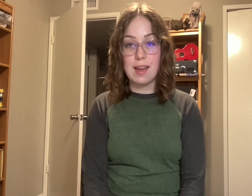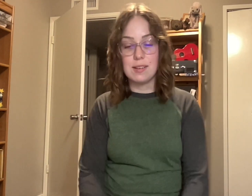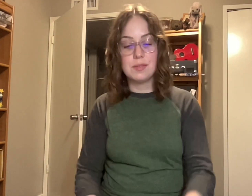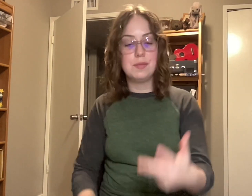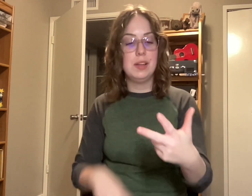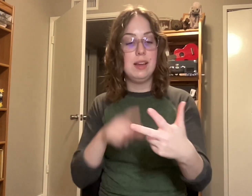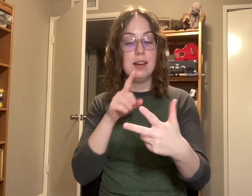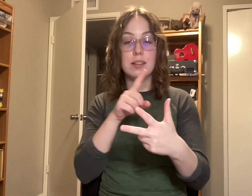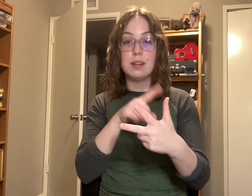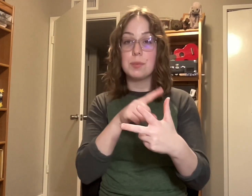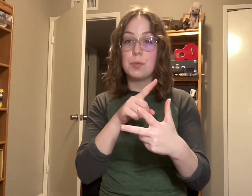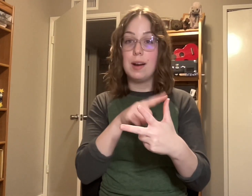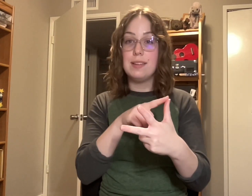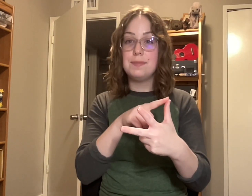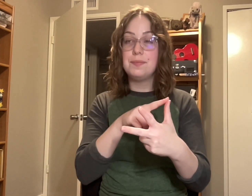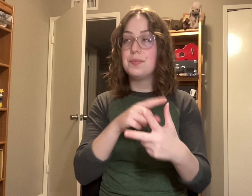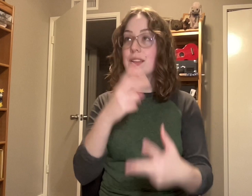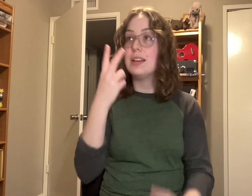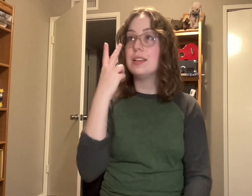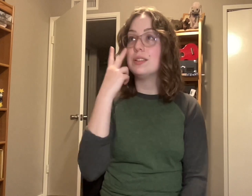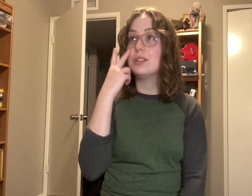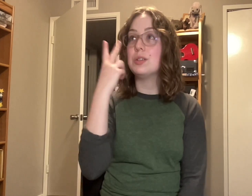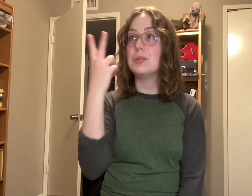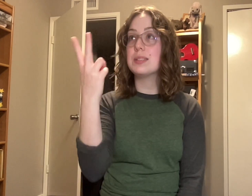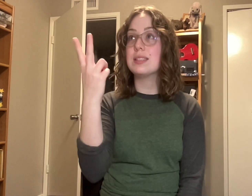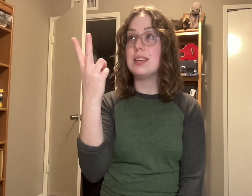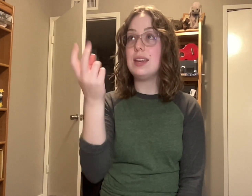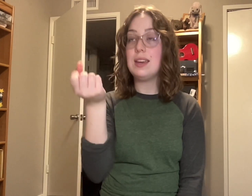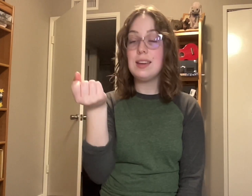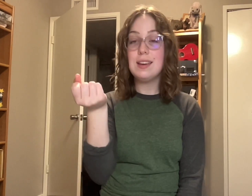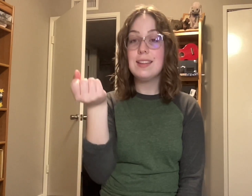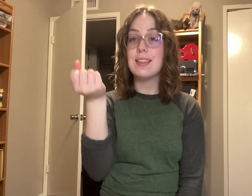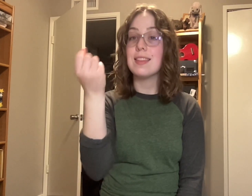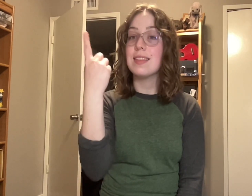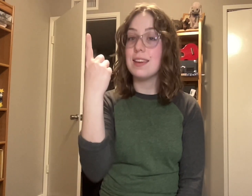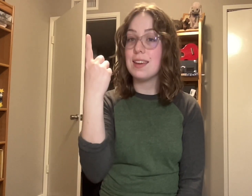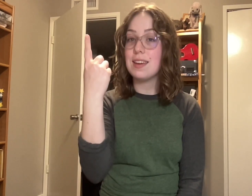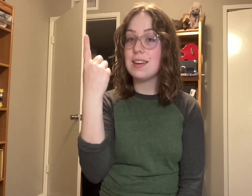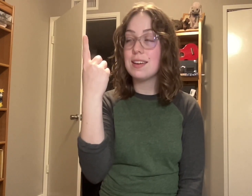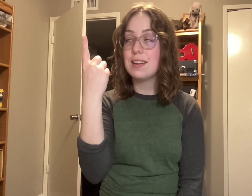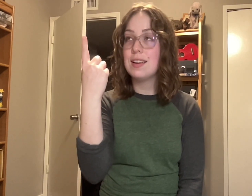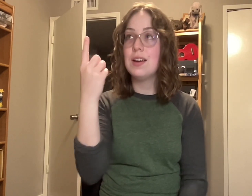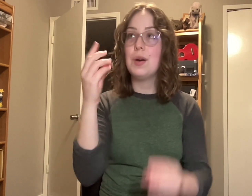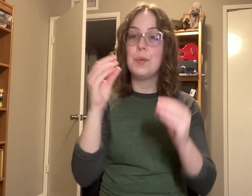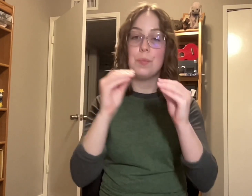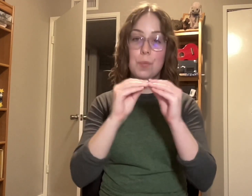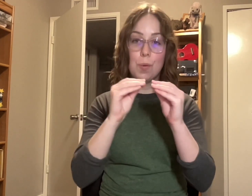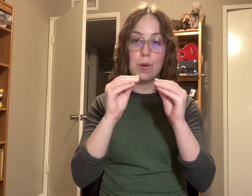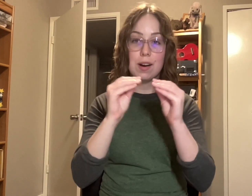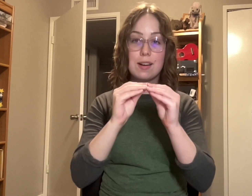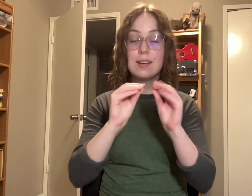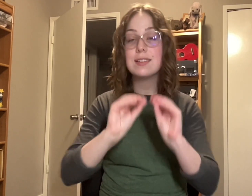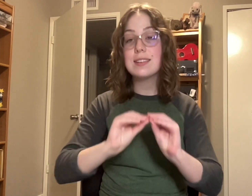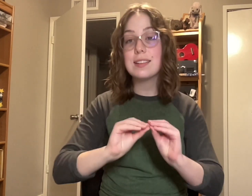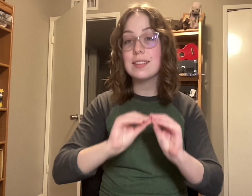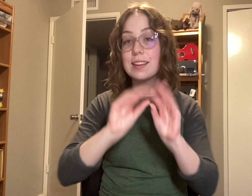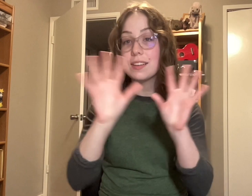again, number 1, to see thee more